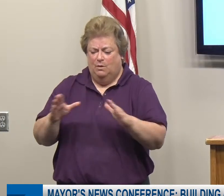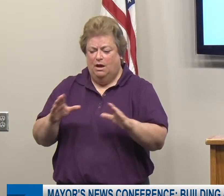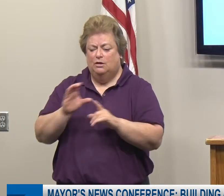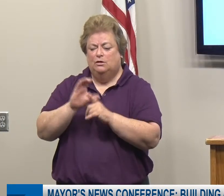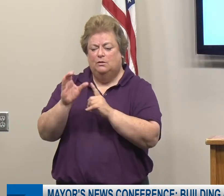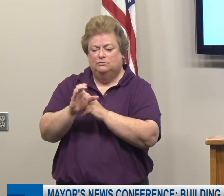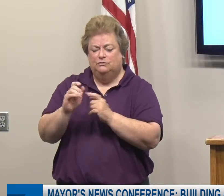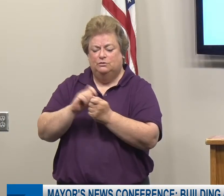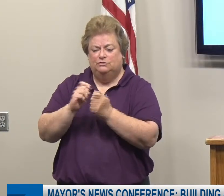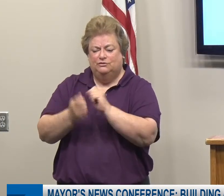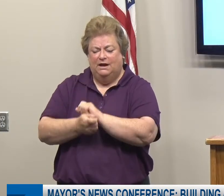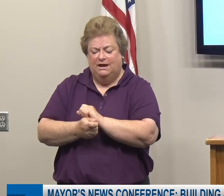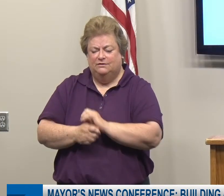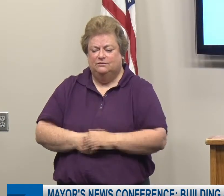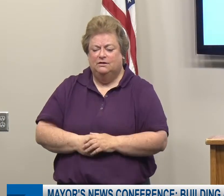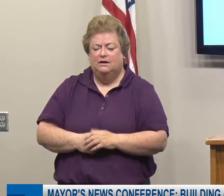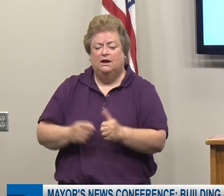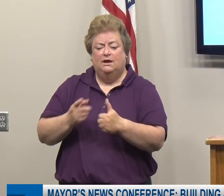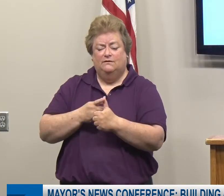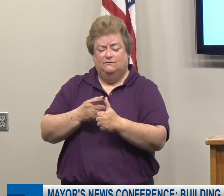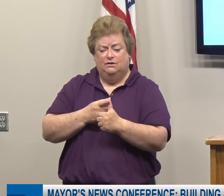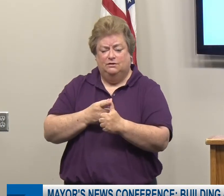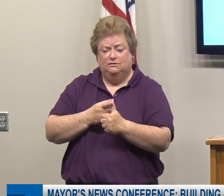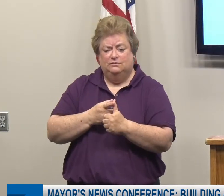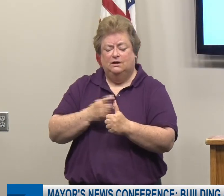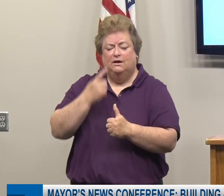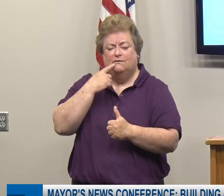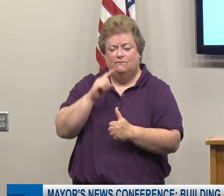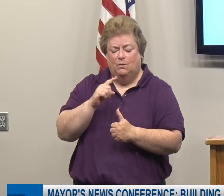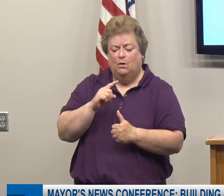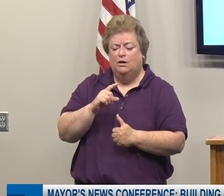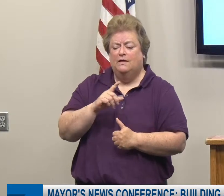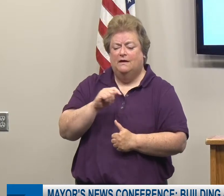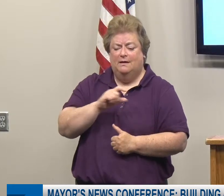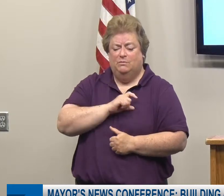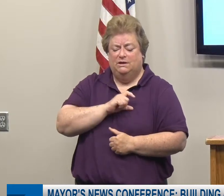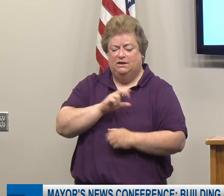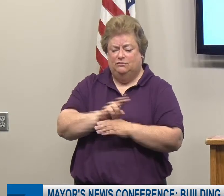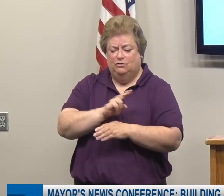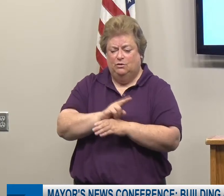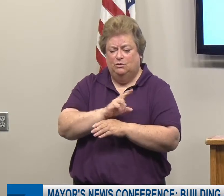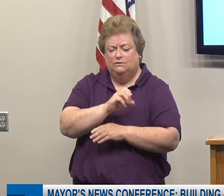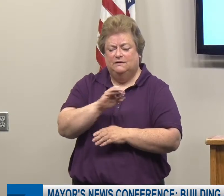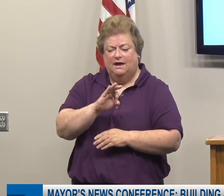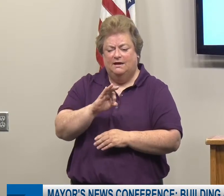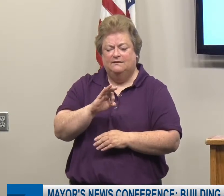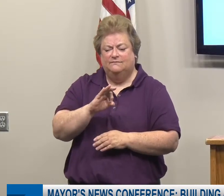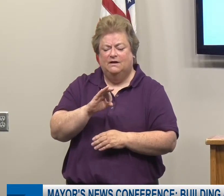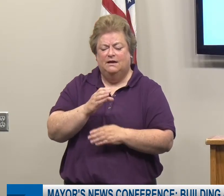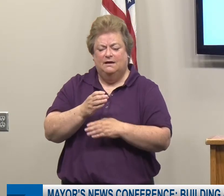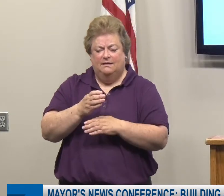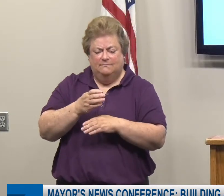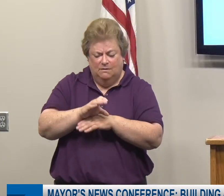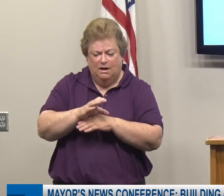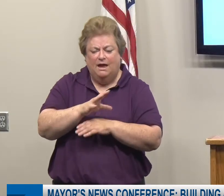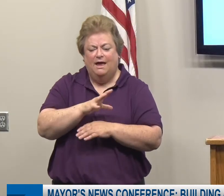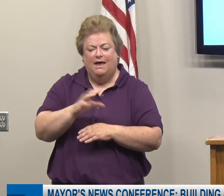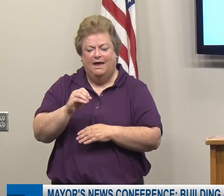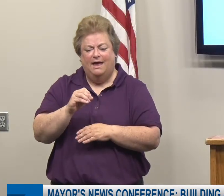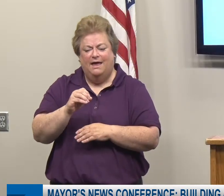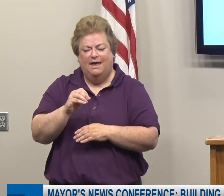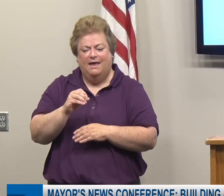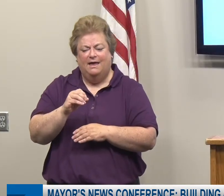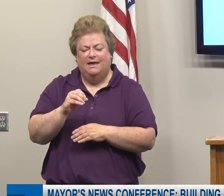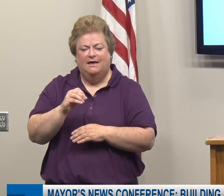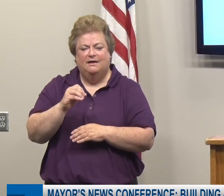change. First, we will talk about updates to our police use of force policies, protocols for mass demonstrations, and the process for